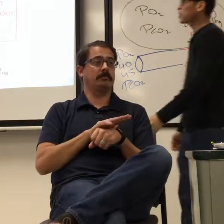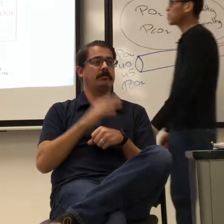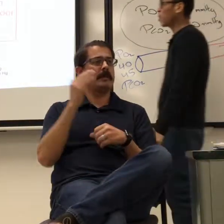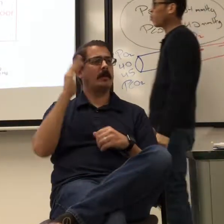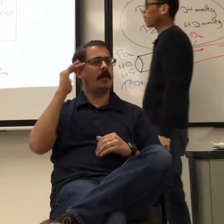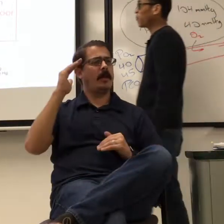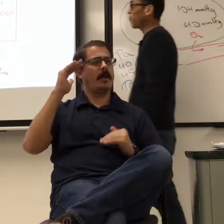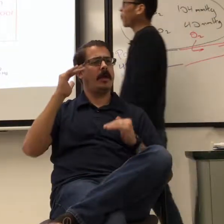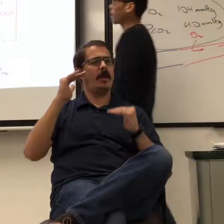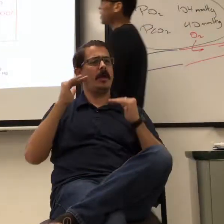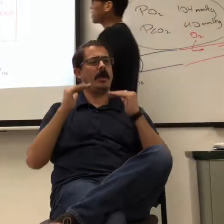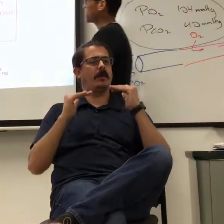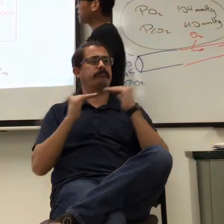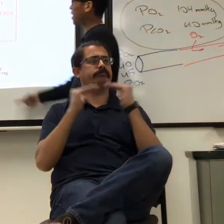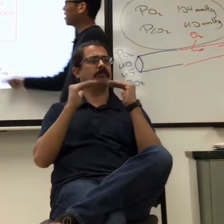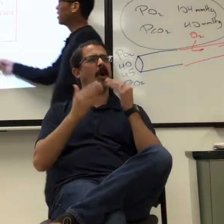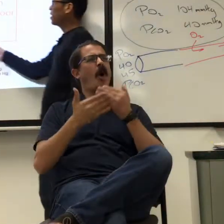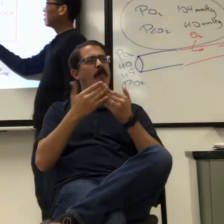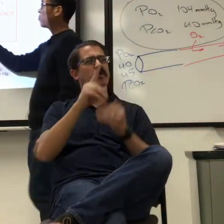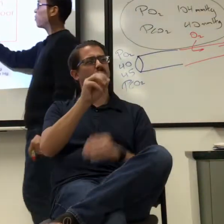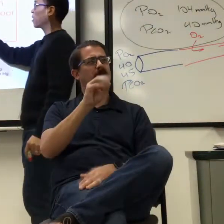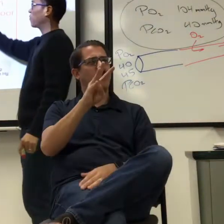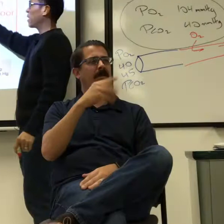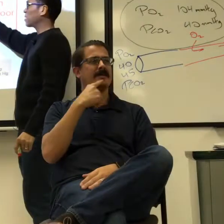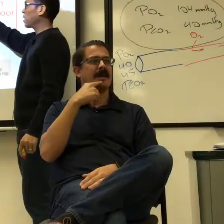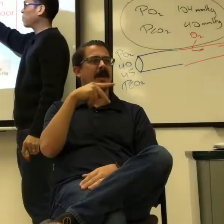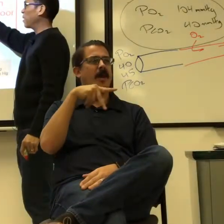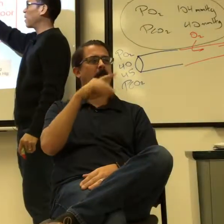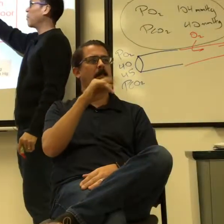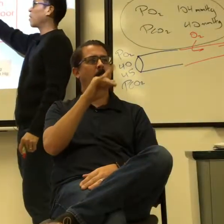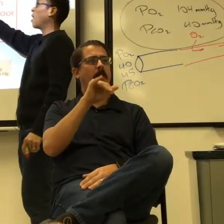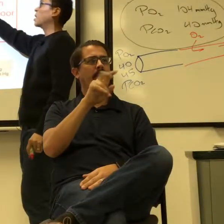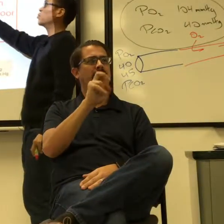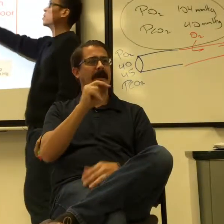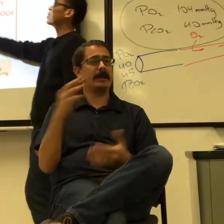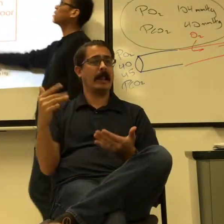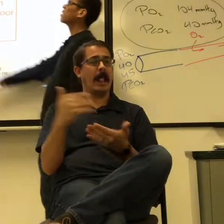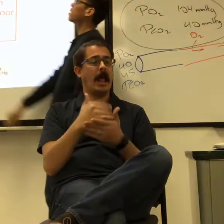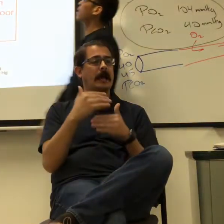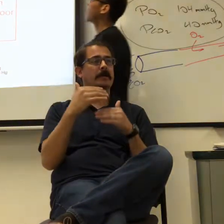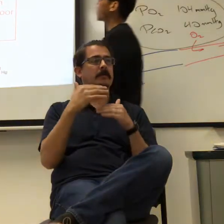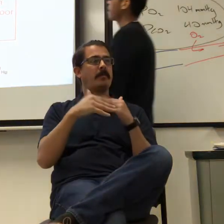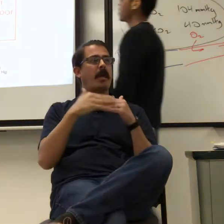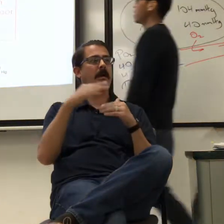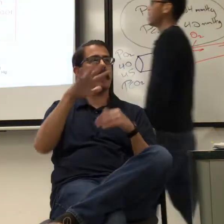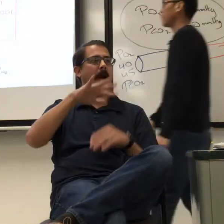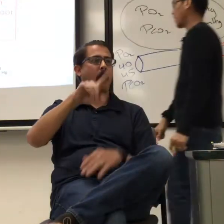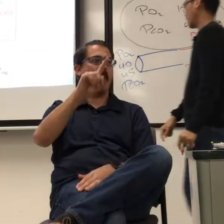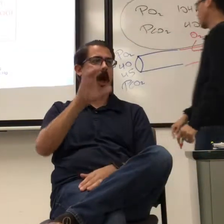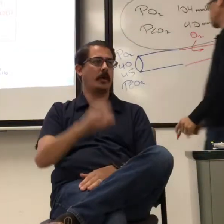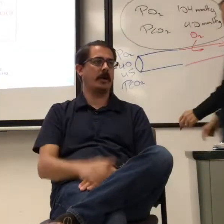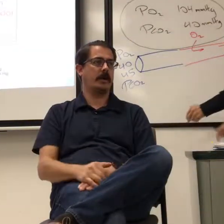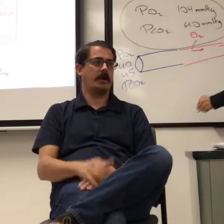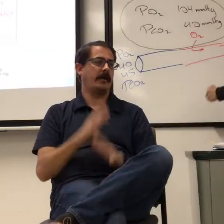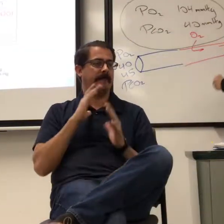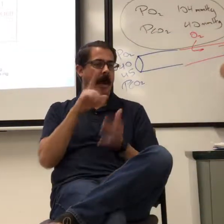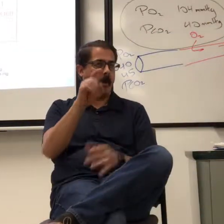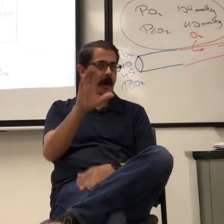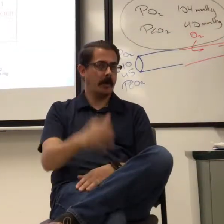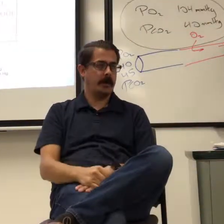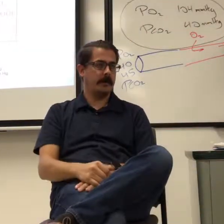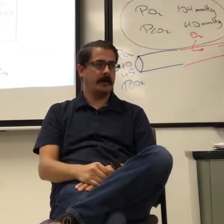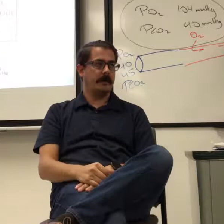almost to 104. They say pulmonary veins collect blood at about 100. Fine, 100.